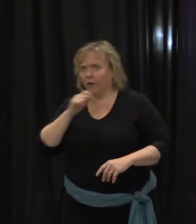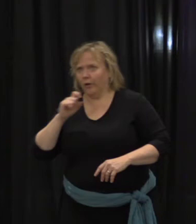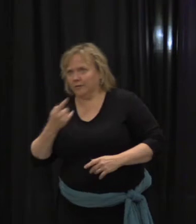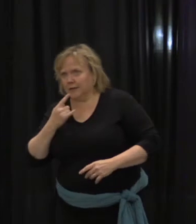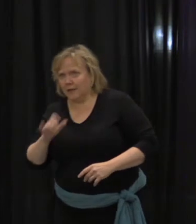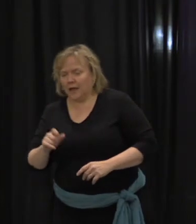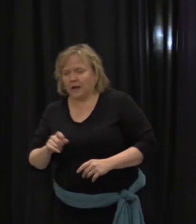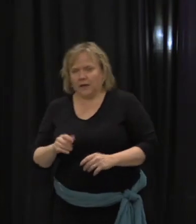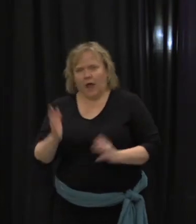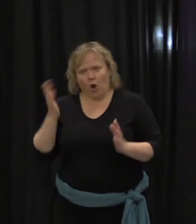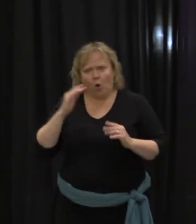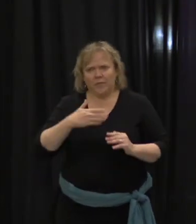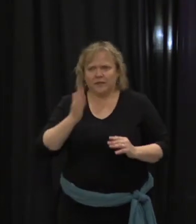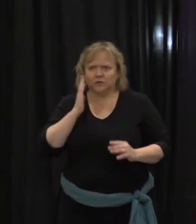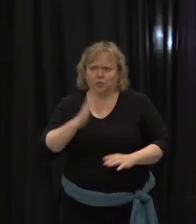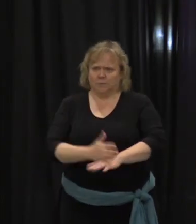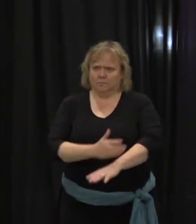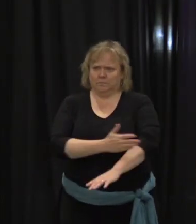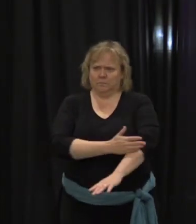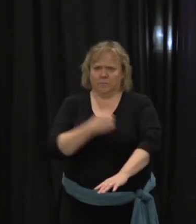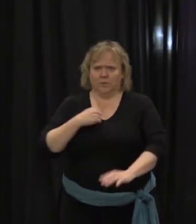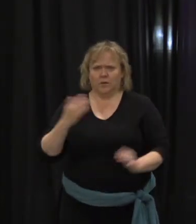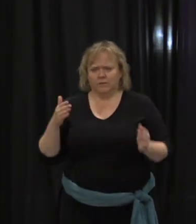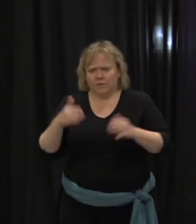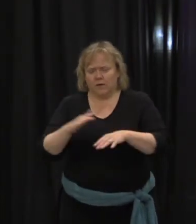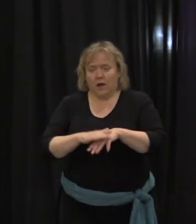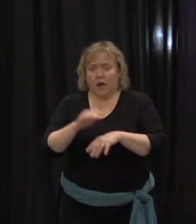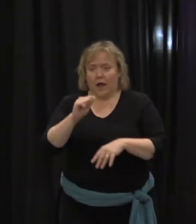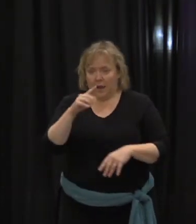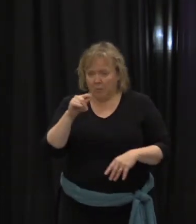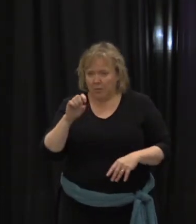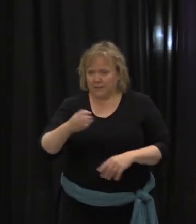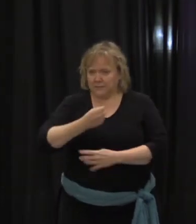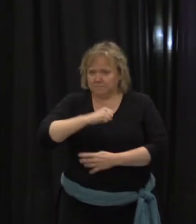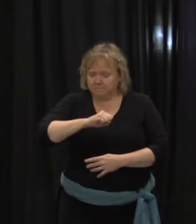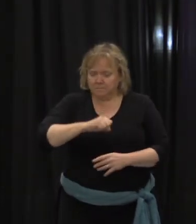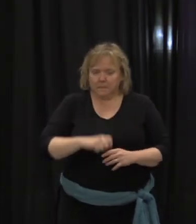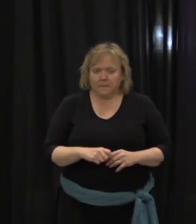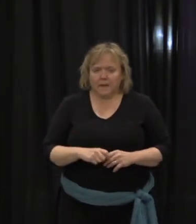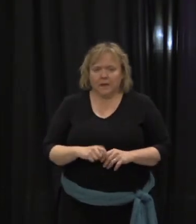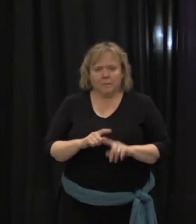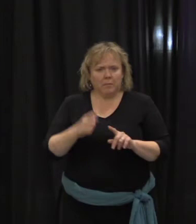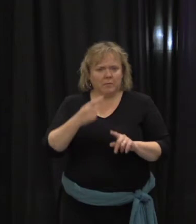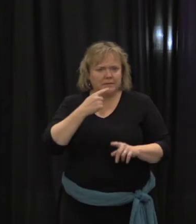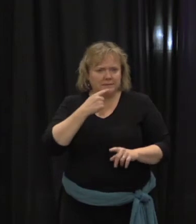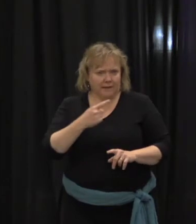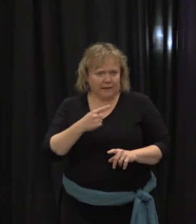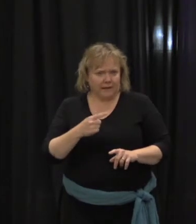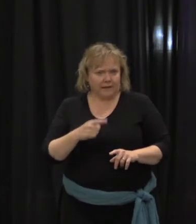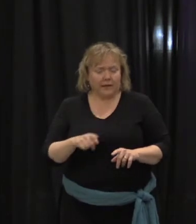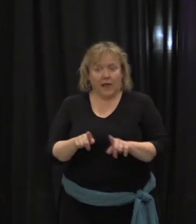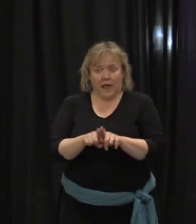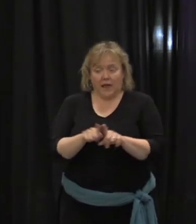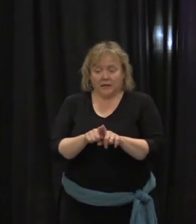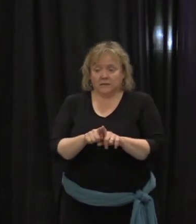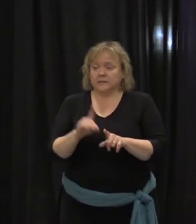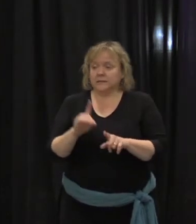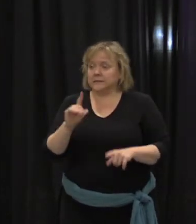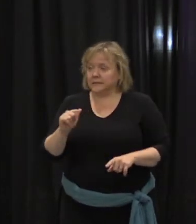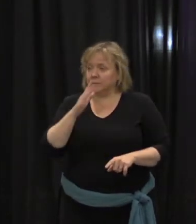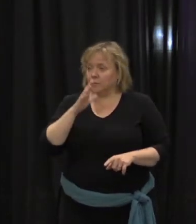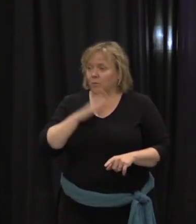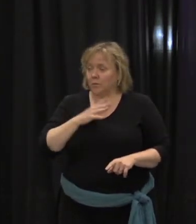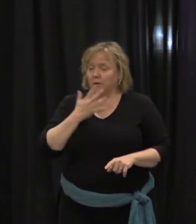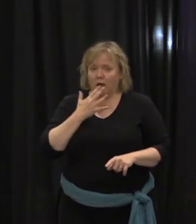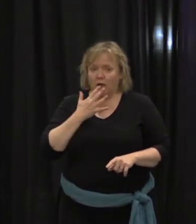a better place around our fight against ableism. I want to say unequivocally that as a disabled queer woman of color, there is